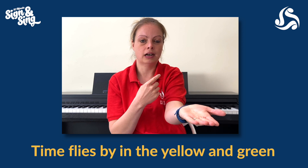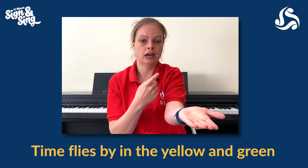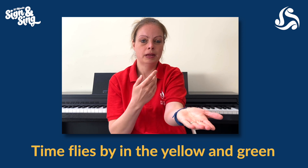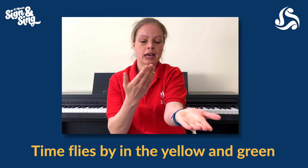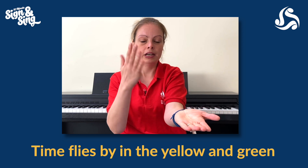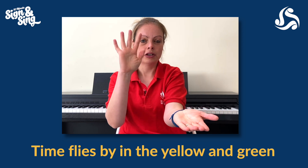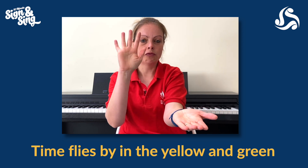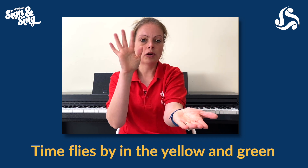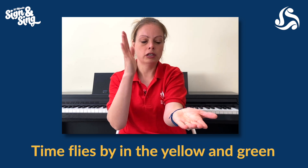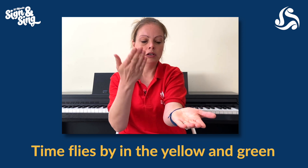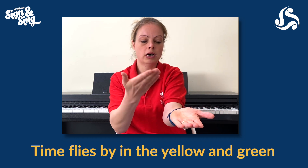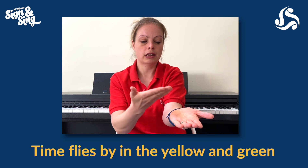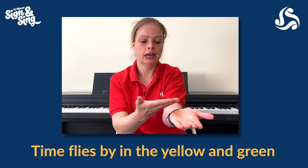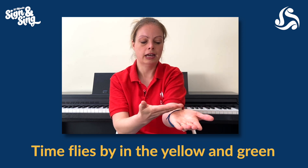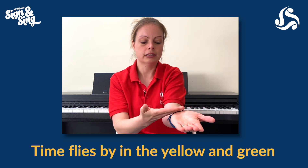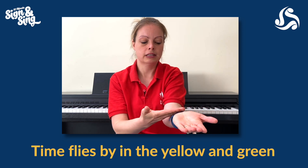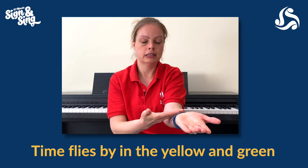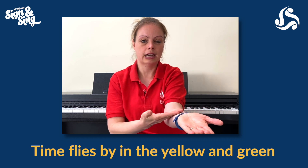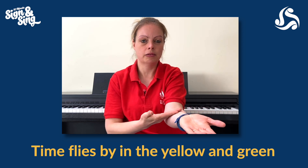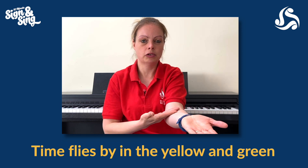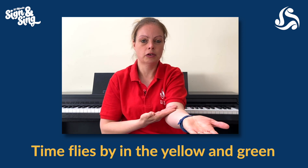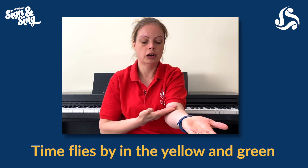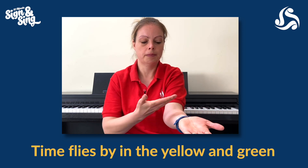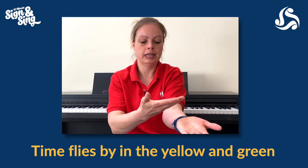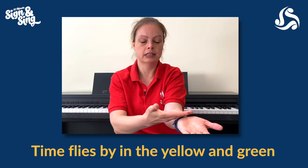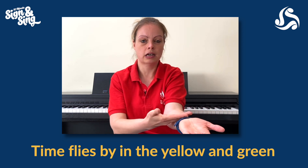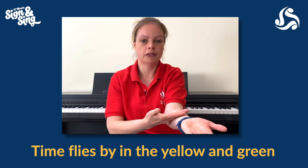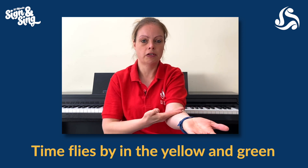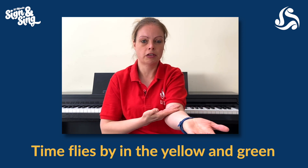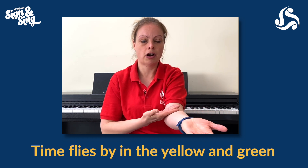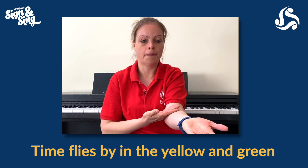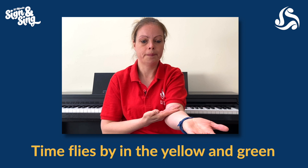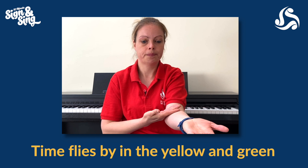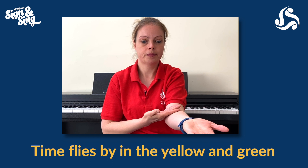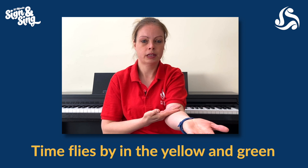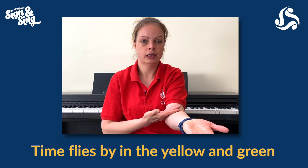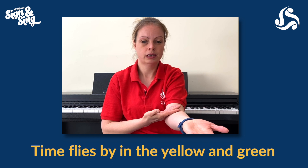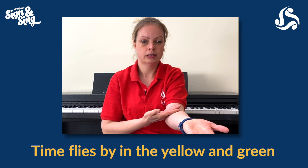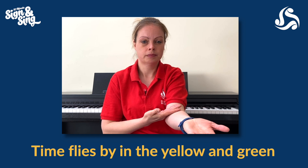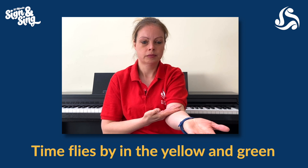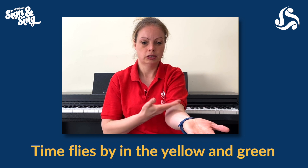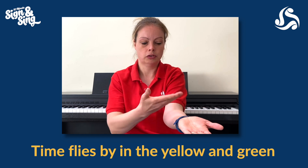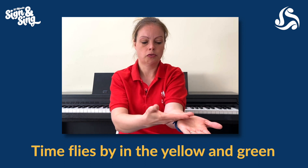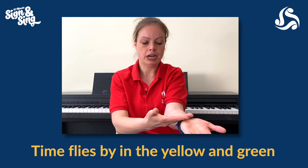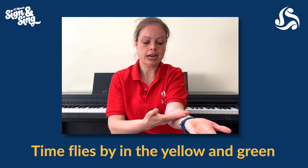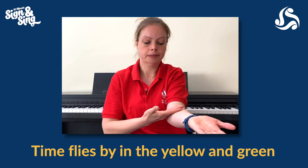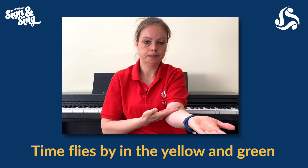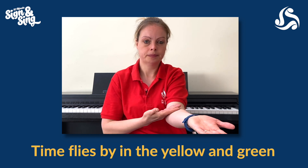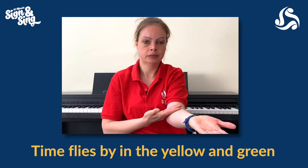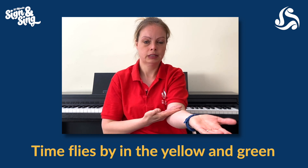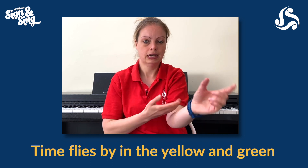flat arm, and you're going to run your other hand down your inside of your other arm. So